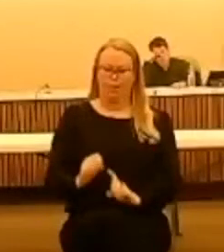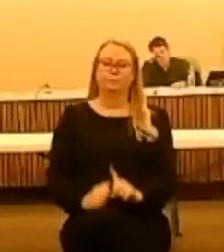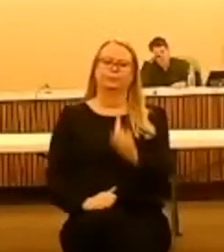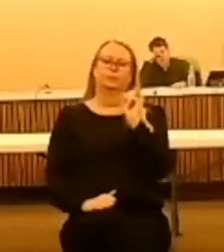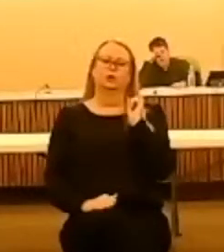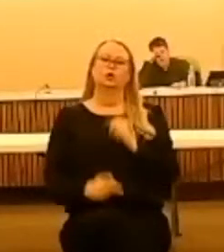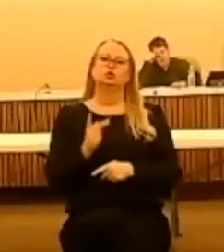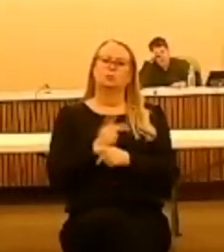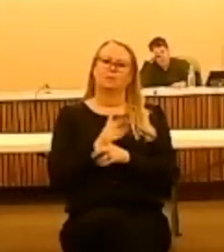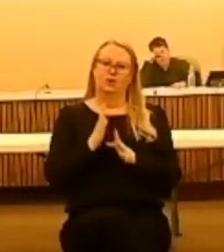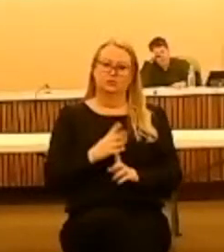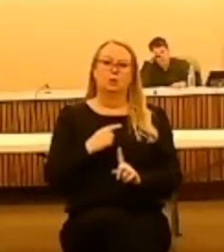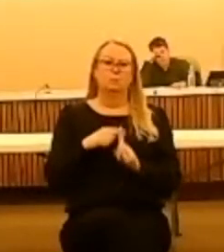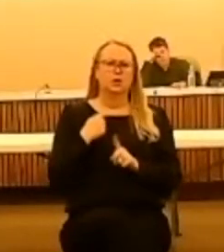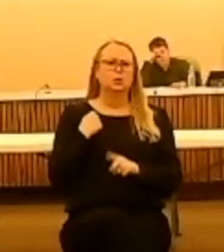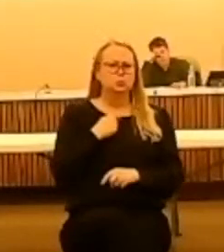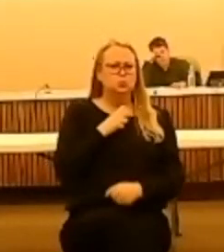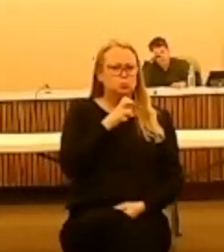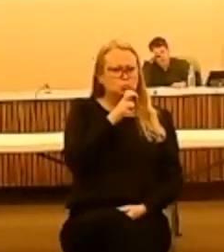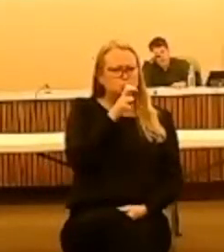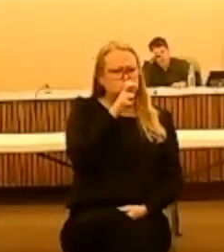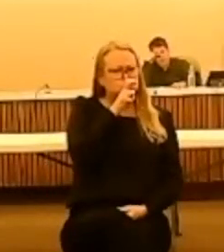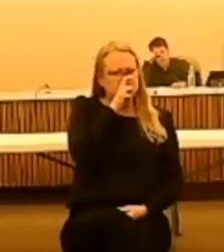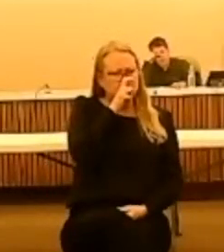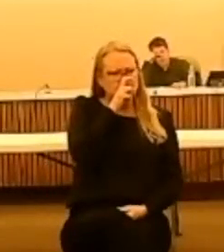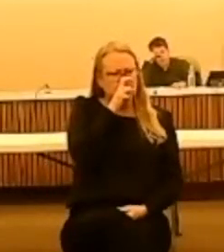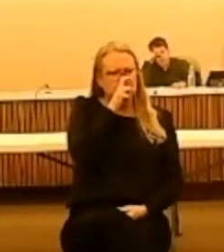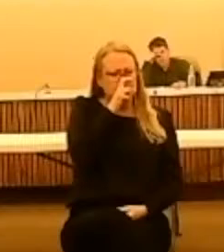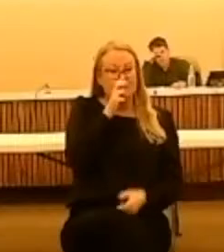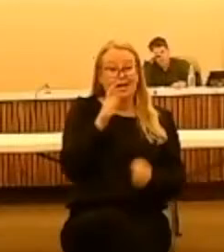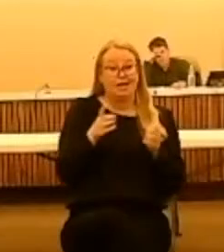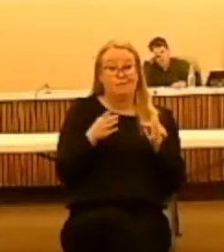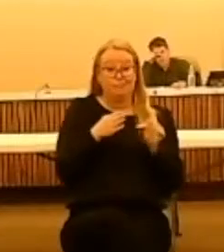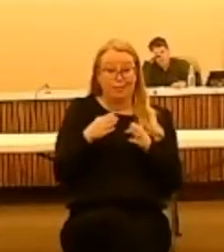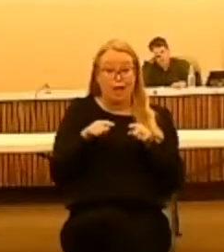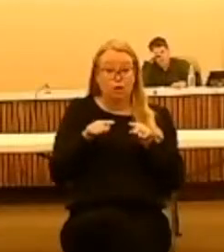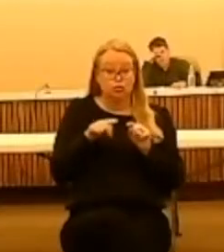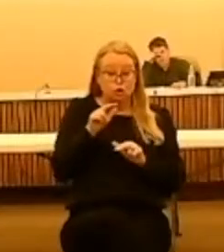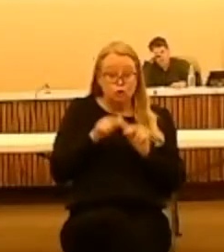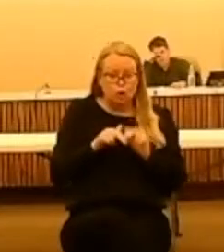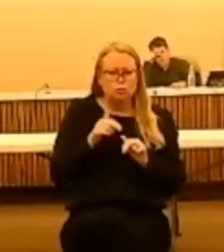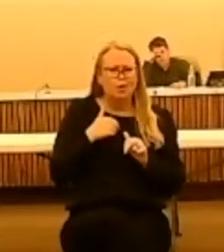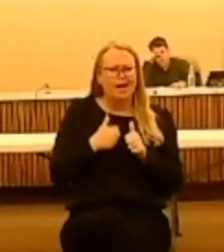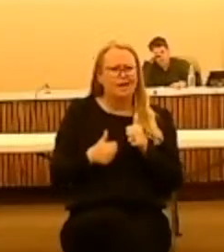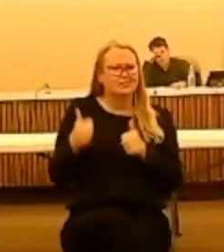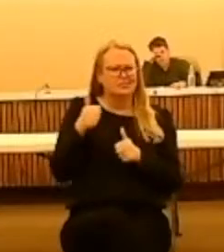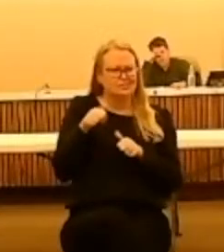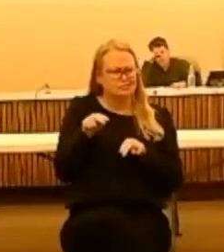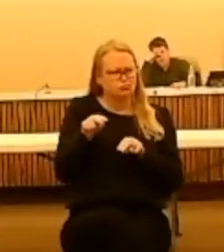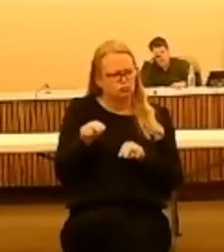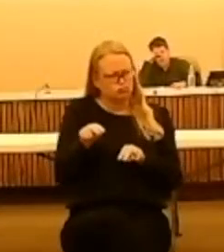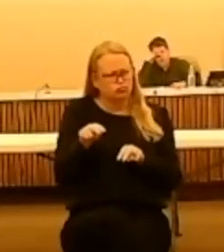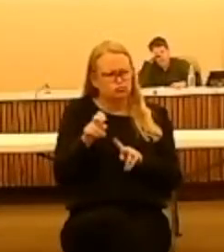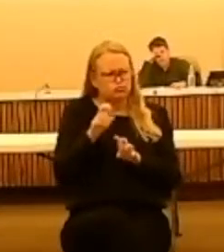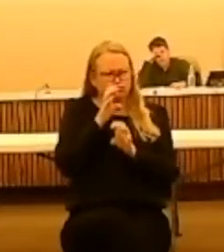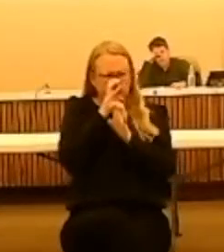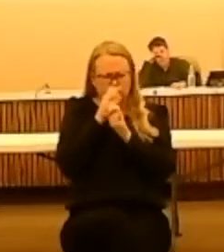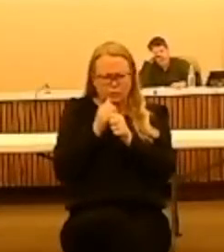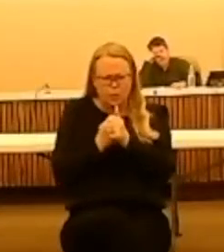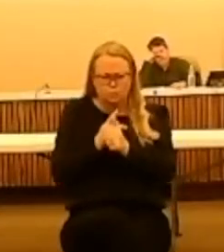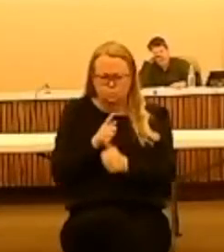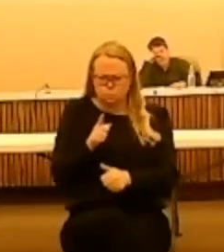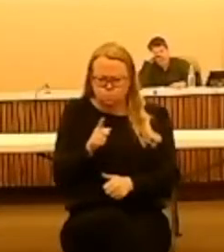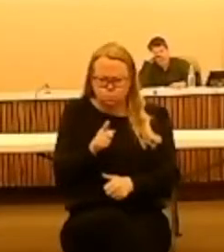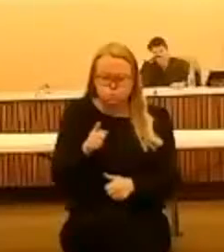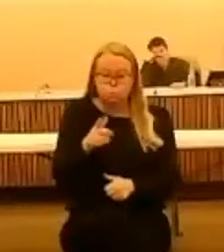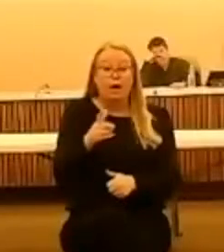he'll keep an eye out on that from both the plan and during construction. He monitors that during construction. And I know for a